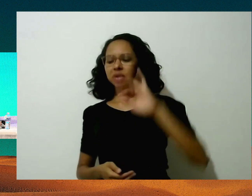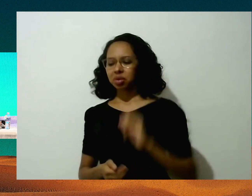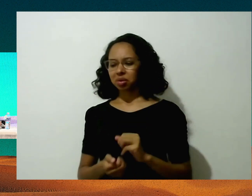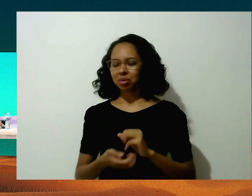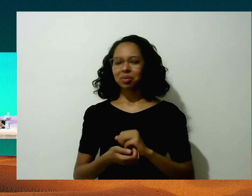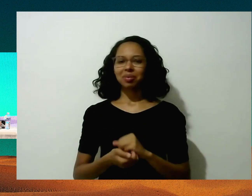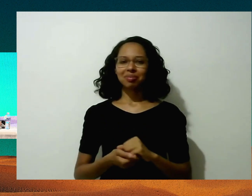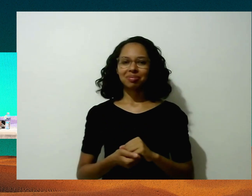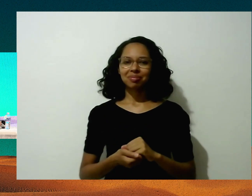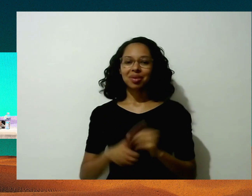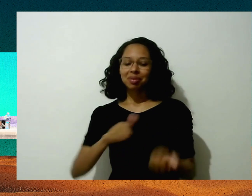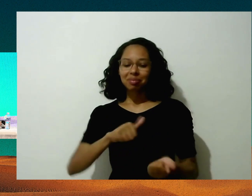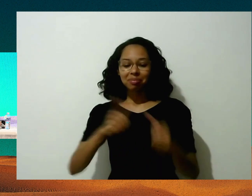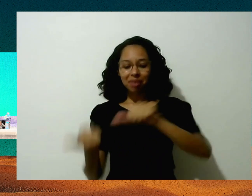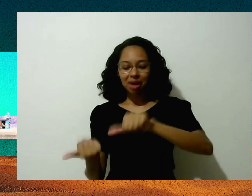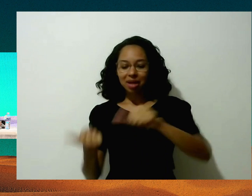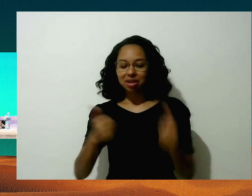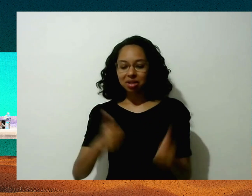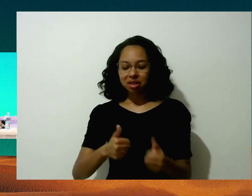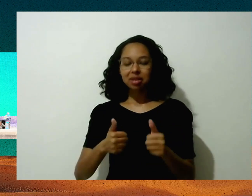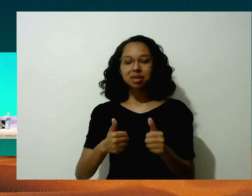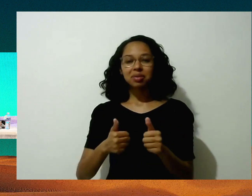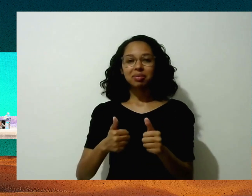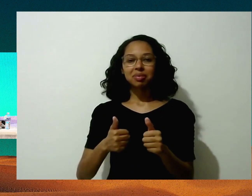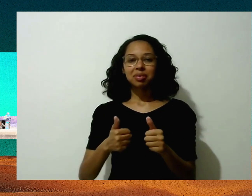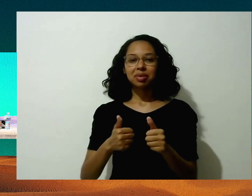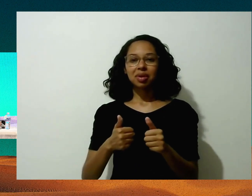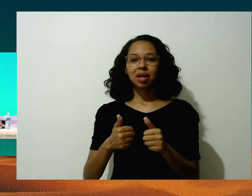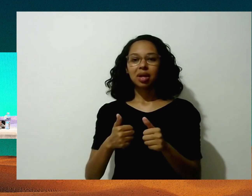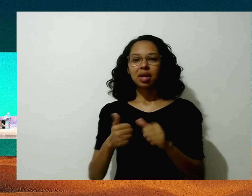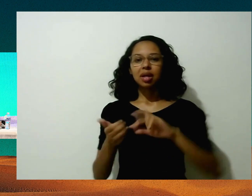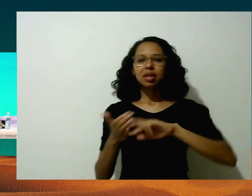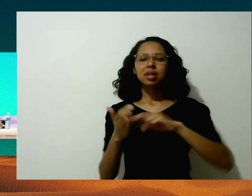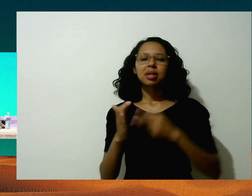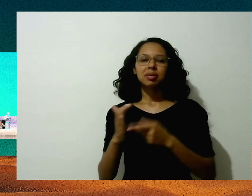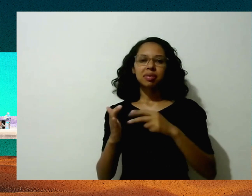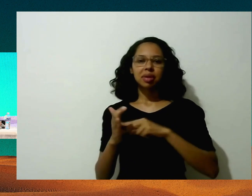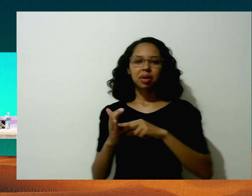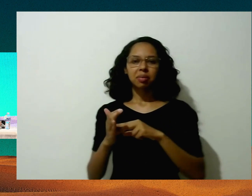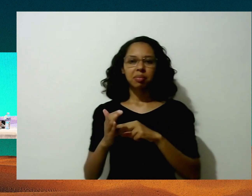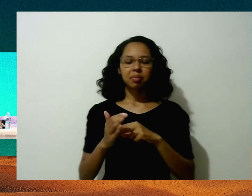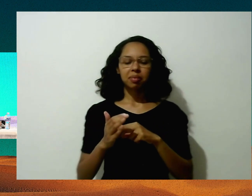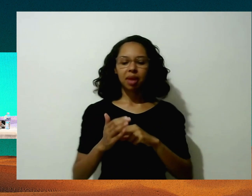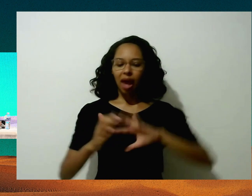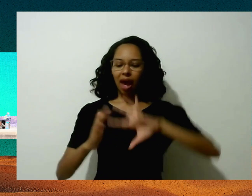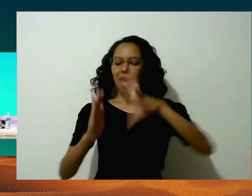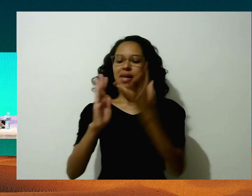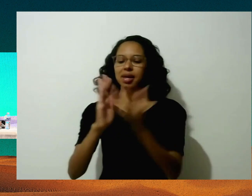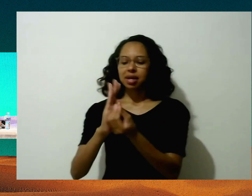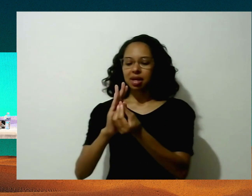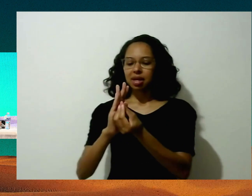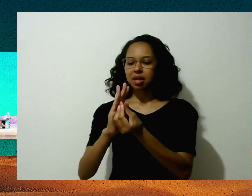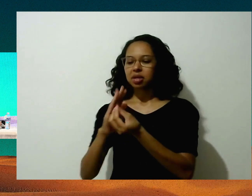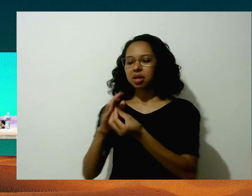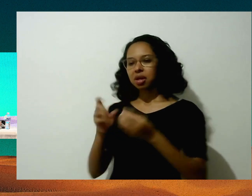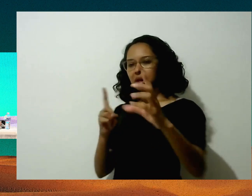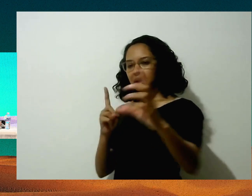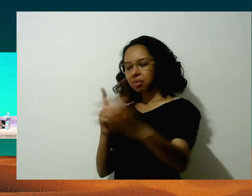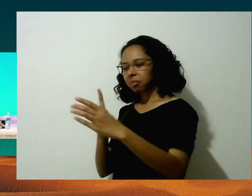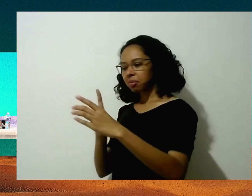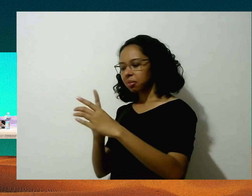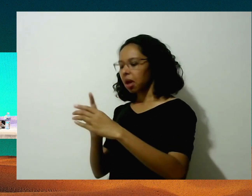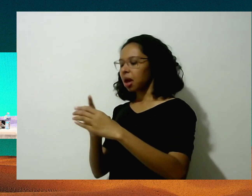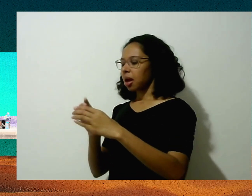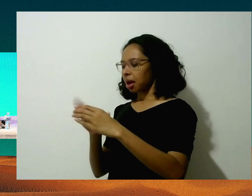irmãos, é para colocar as pessoas para dentro como membro do corpo de Cristo. When it talks about the baptism, saints, is to